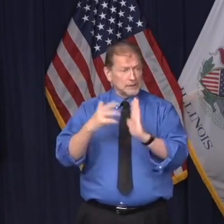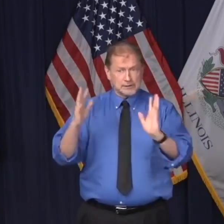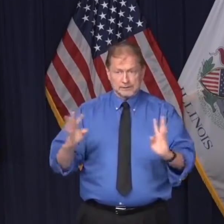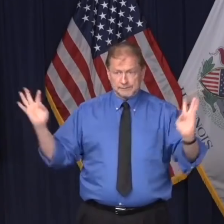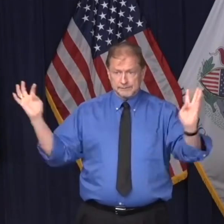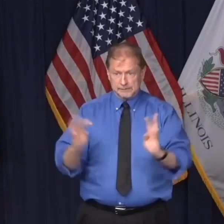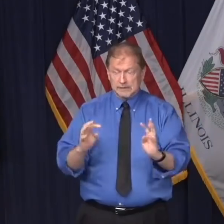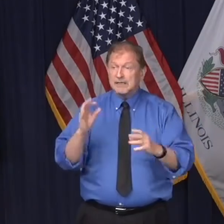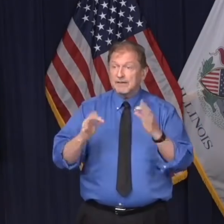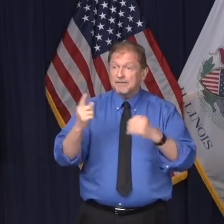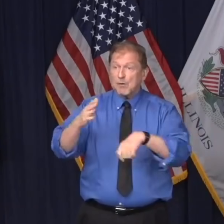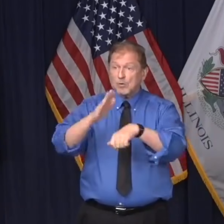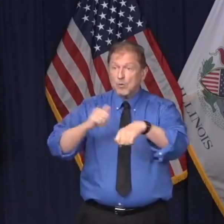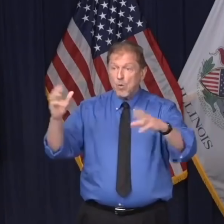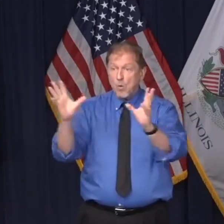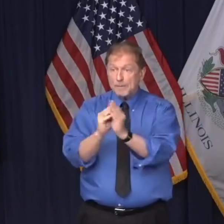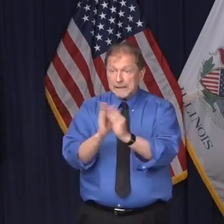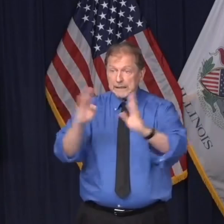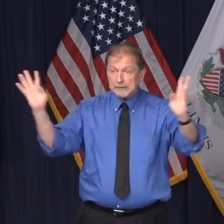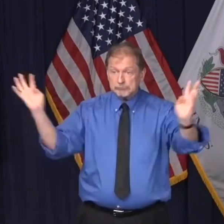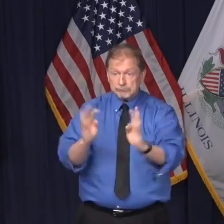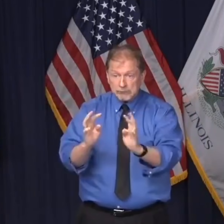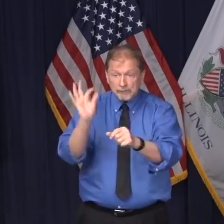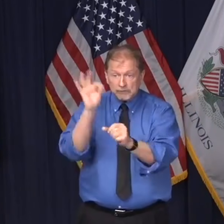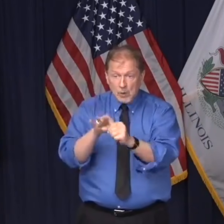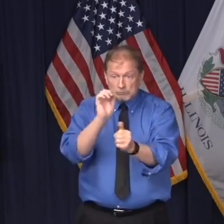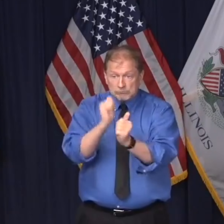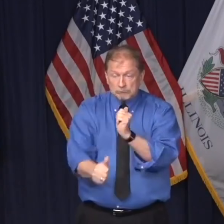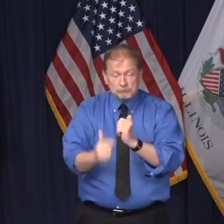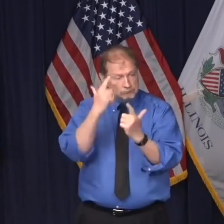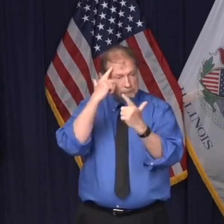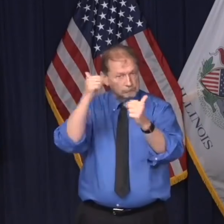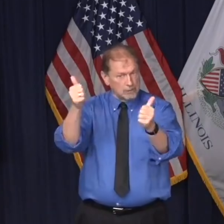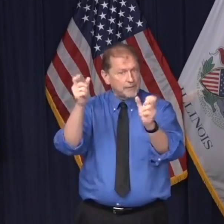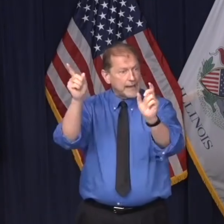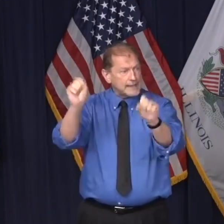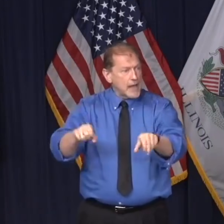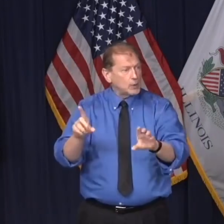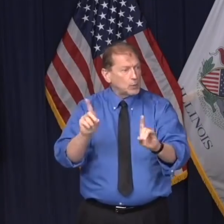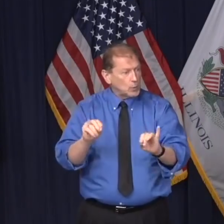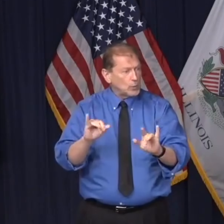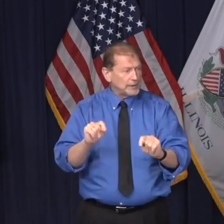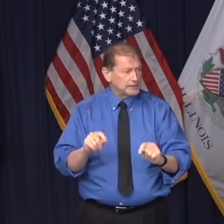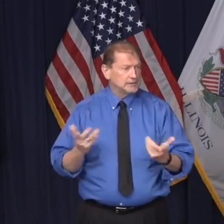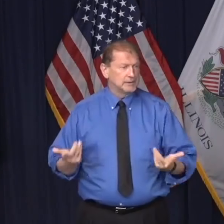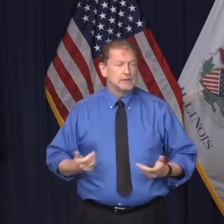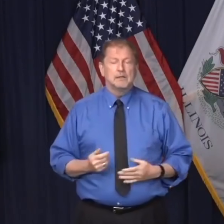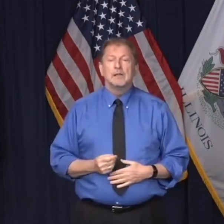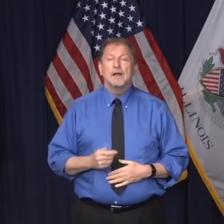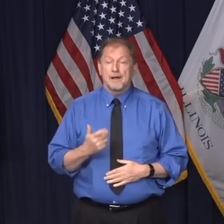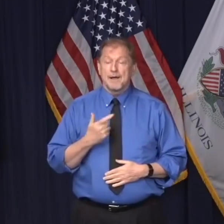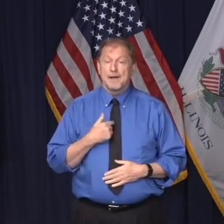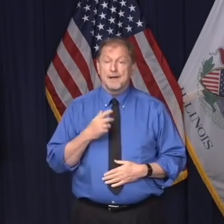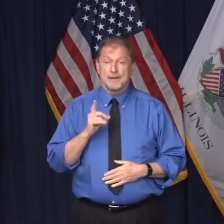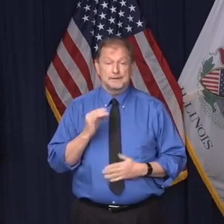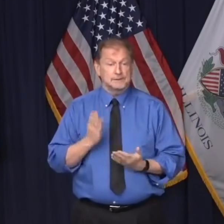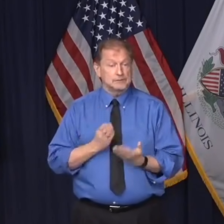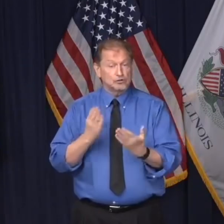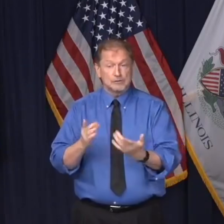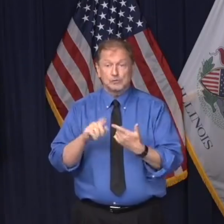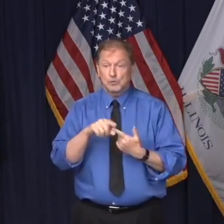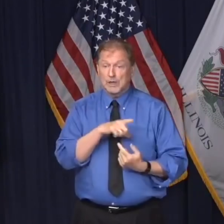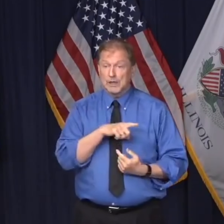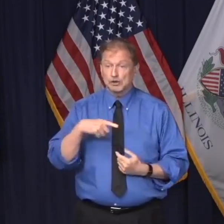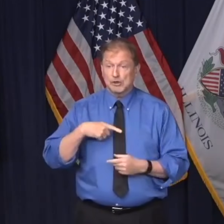by the leaders and the members themselves about whether and how to meet. I have suggested to the